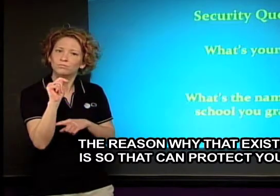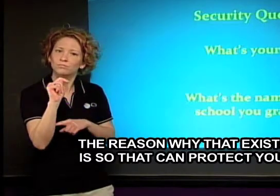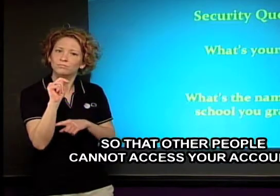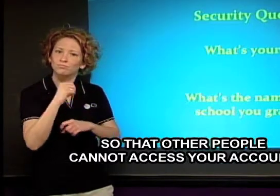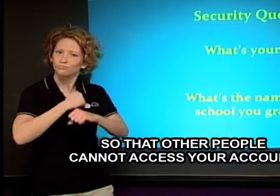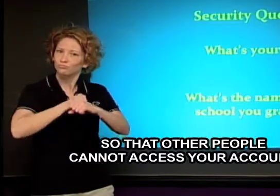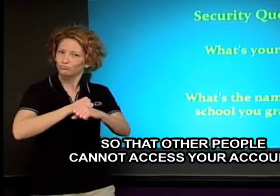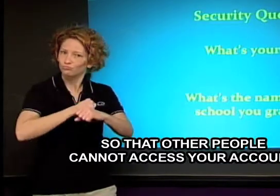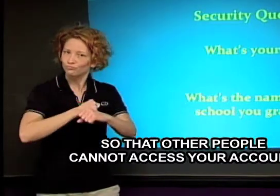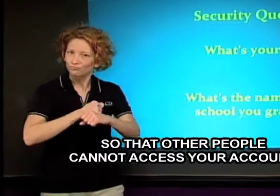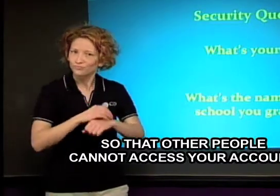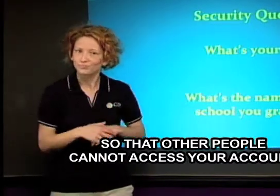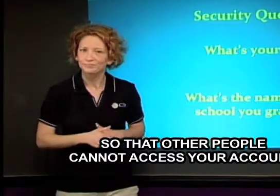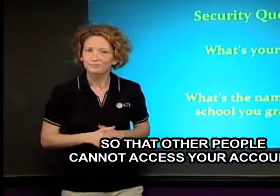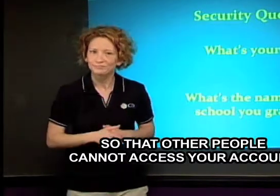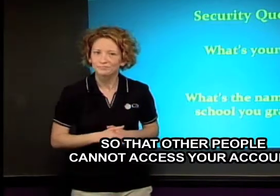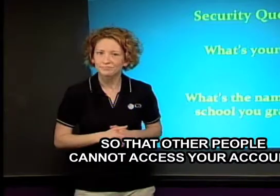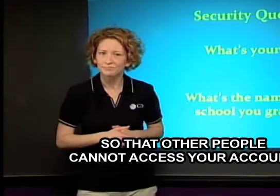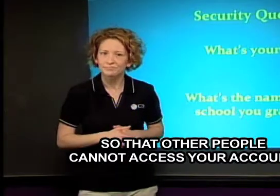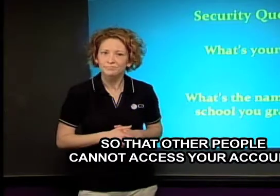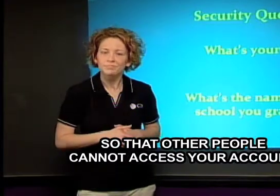you, so that other people cannot access your account.